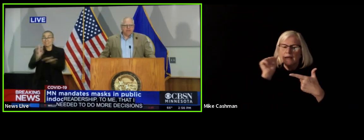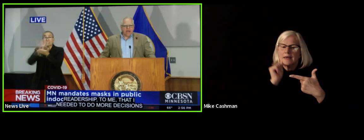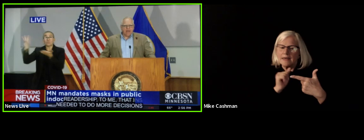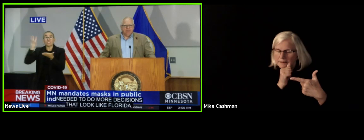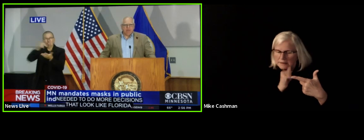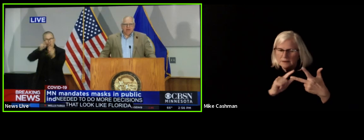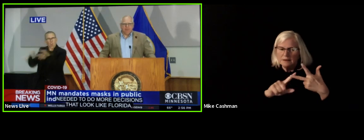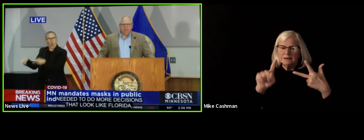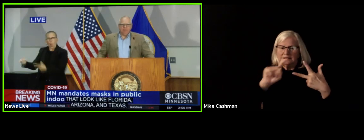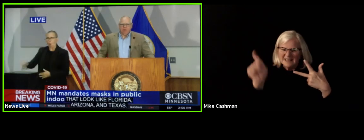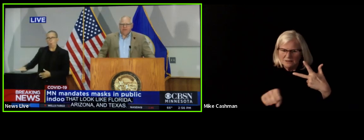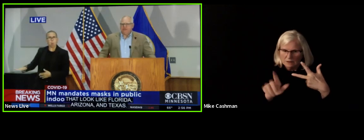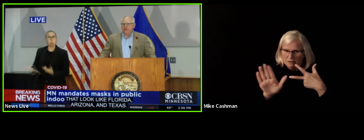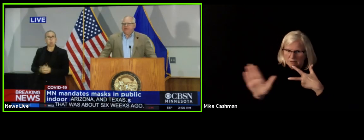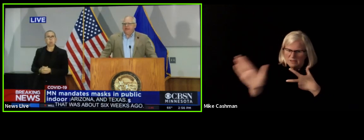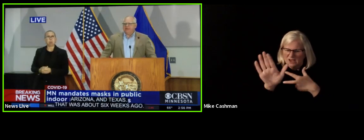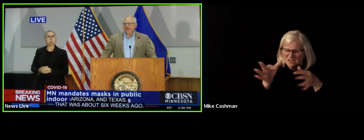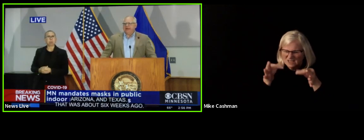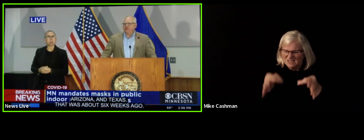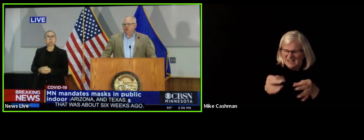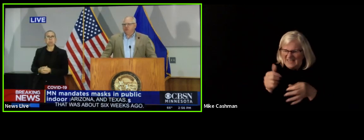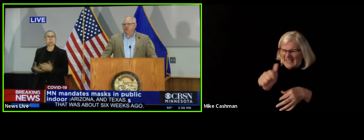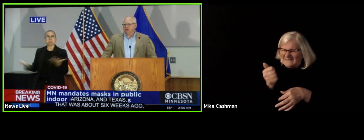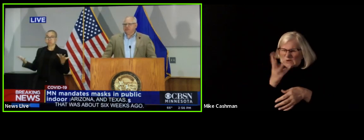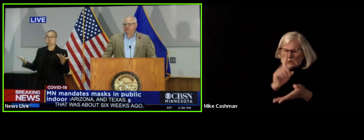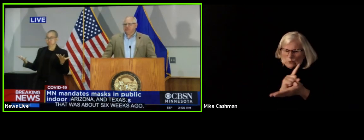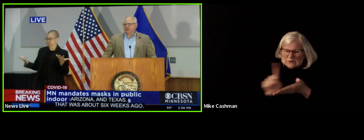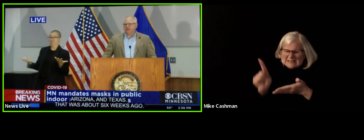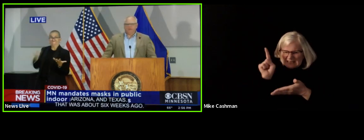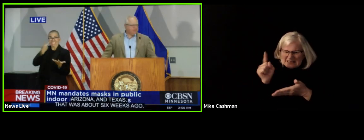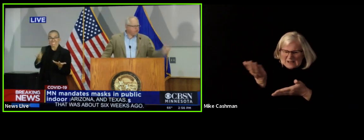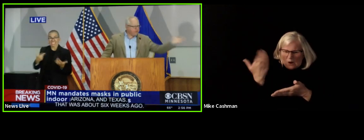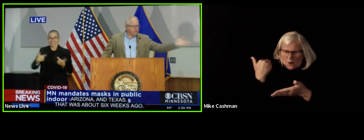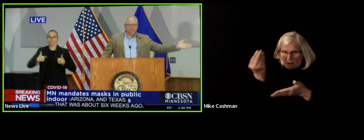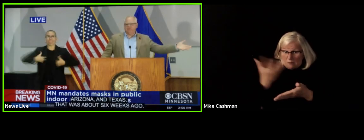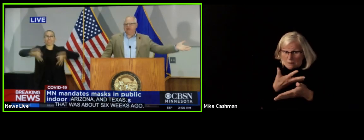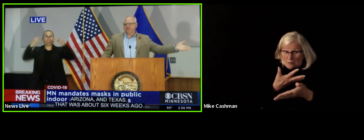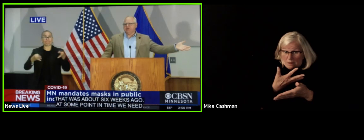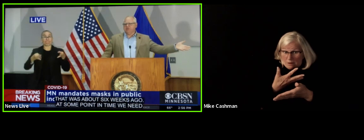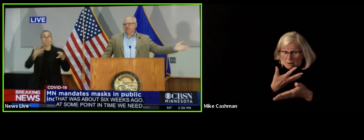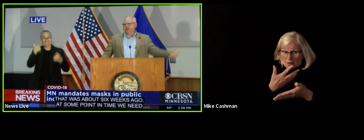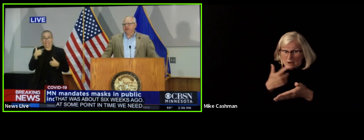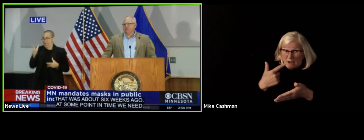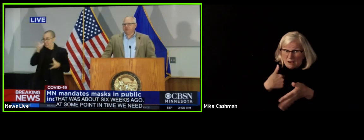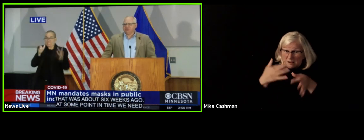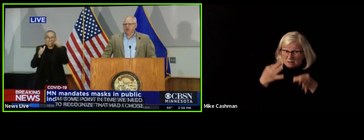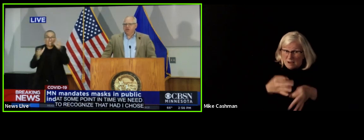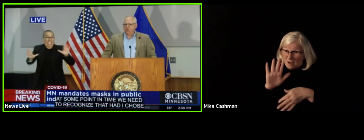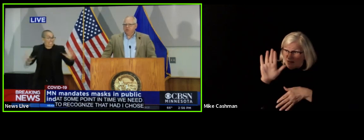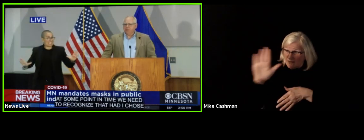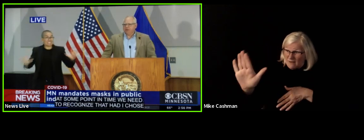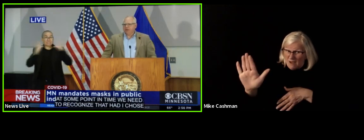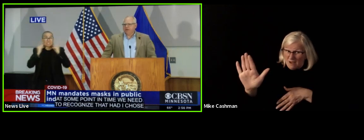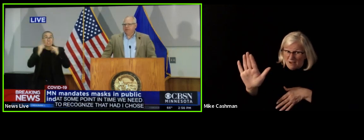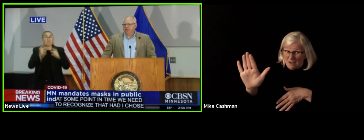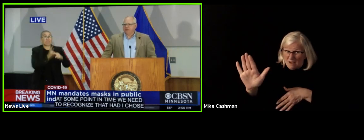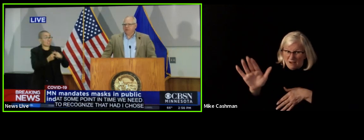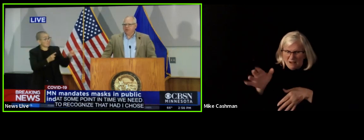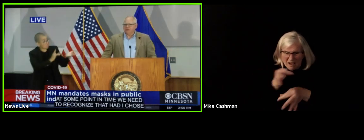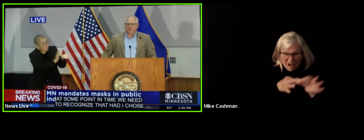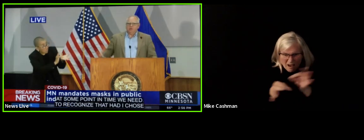in time, we need to recognize, had I chose to listen to that advice rather than the advice of the medical experts, we would be in a lot